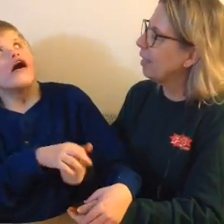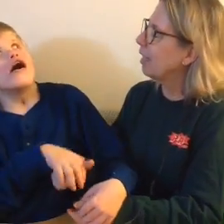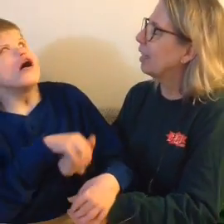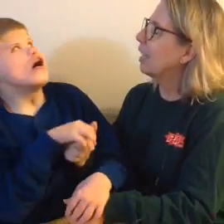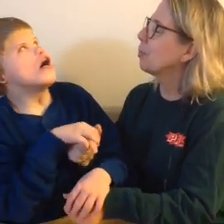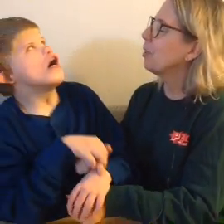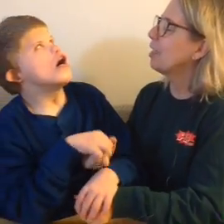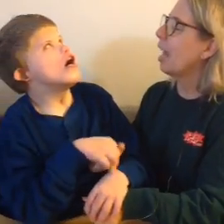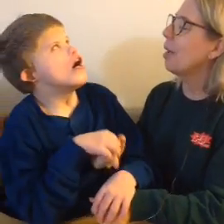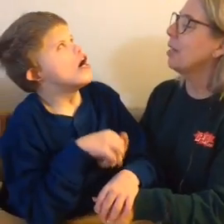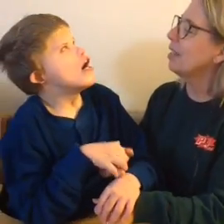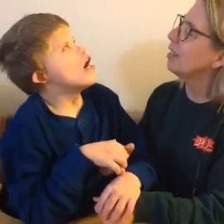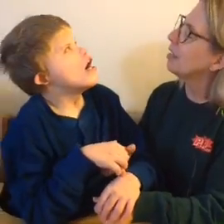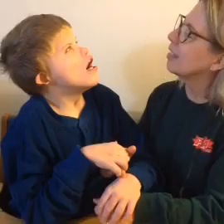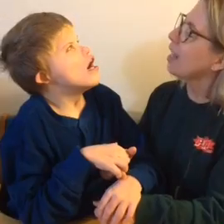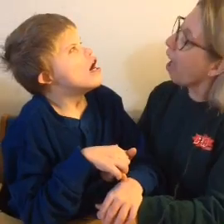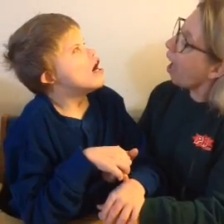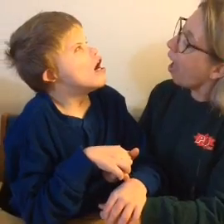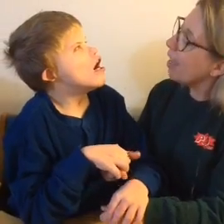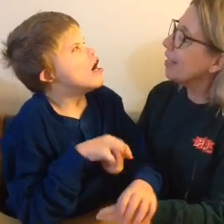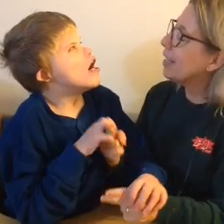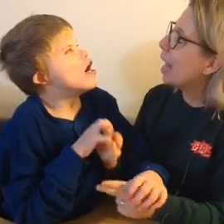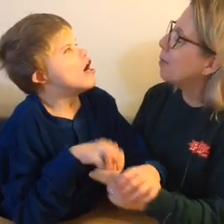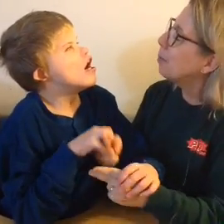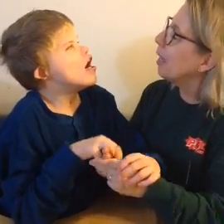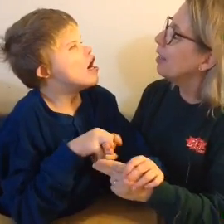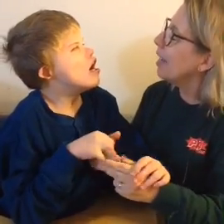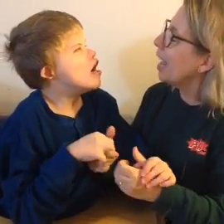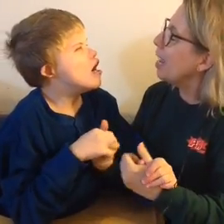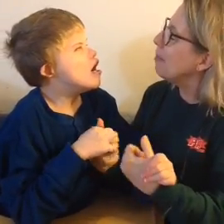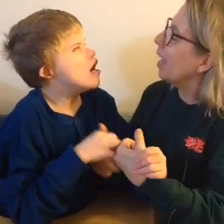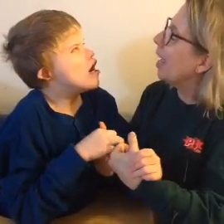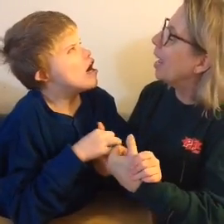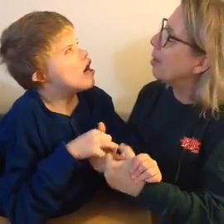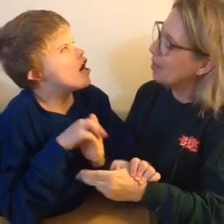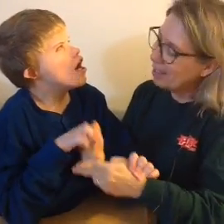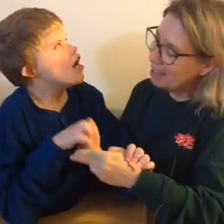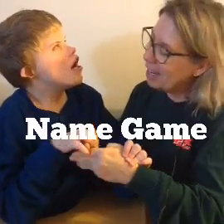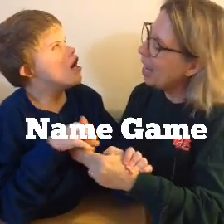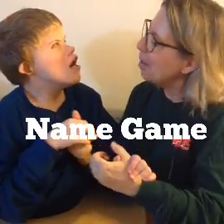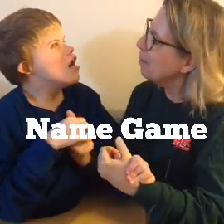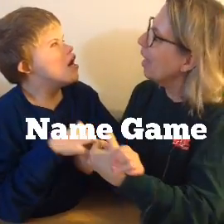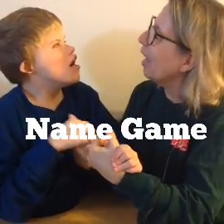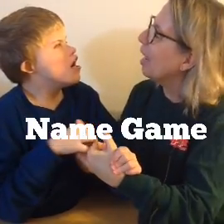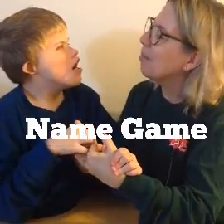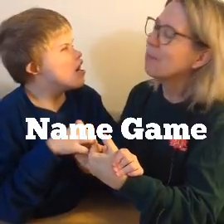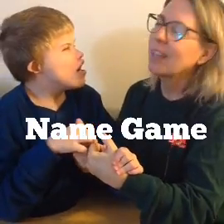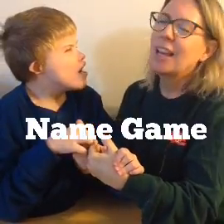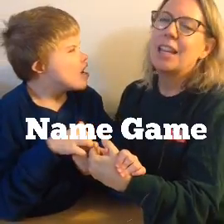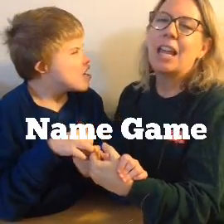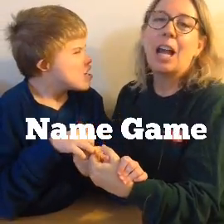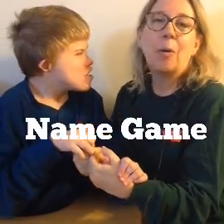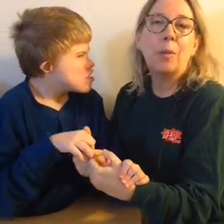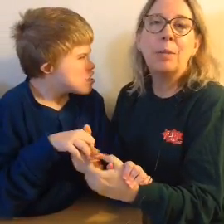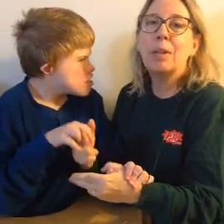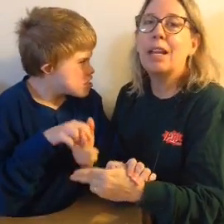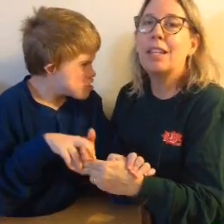Maxie, guess what time it is? It's time to play the name game. The name game. Now, we play the